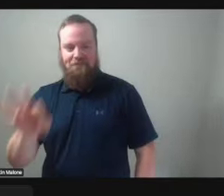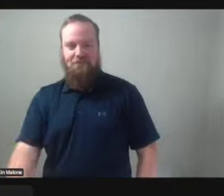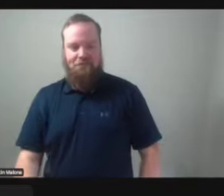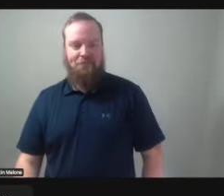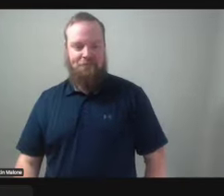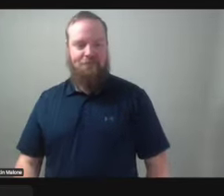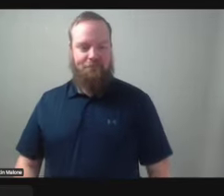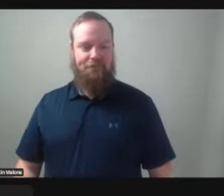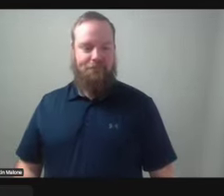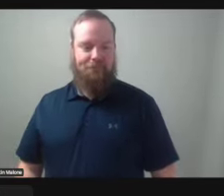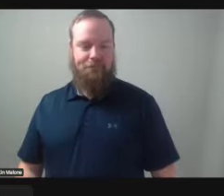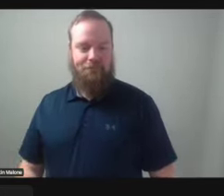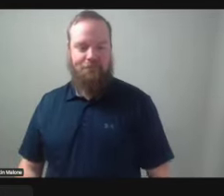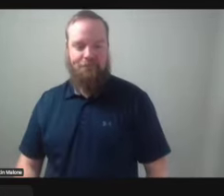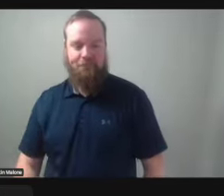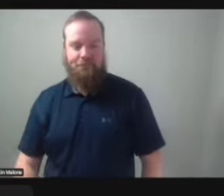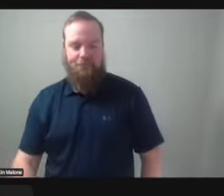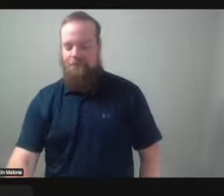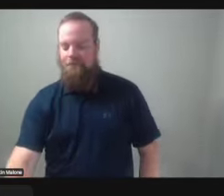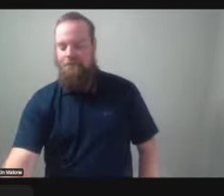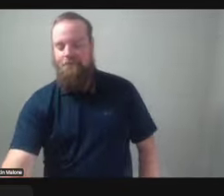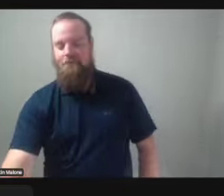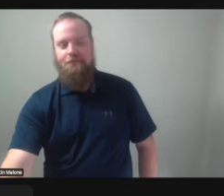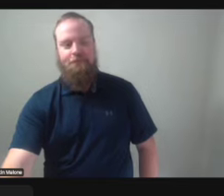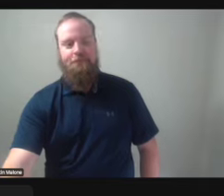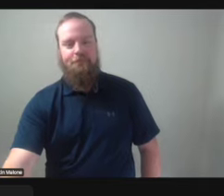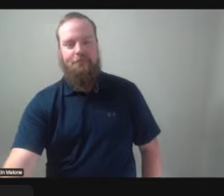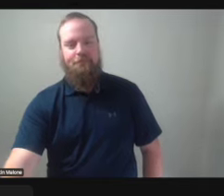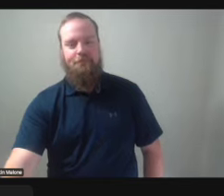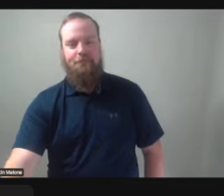Everything that I've used for the PowerPoint is here for you on the reference page if you'd like